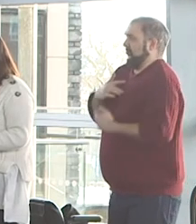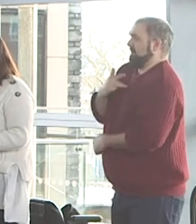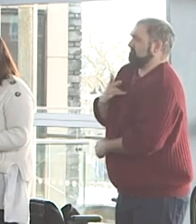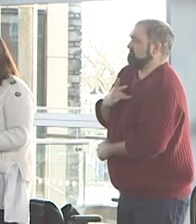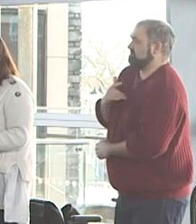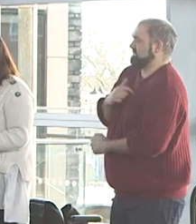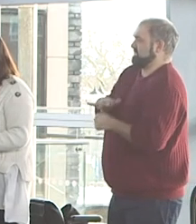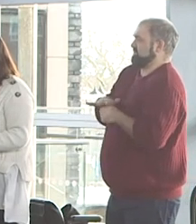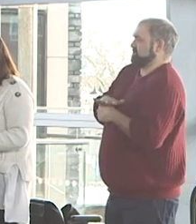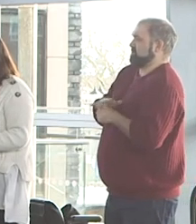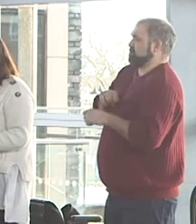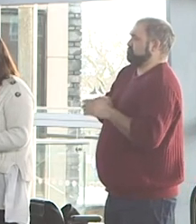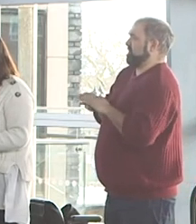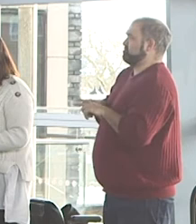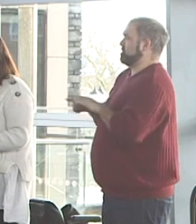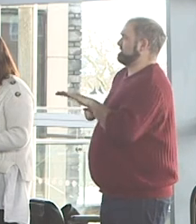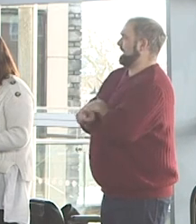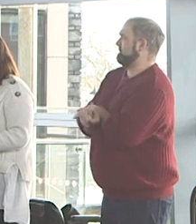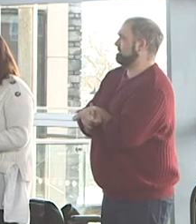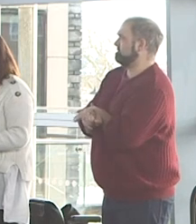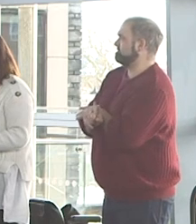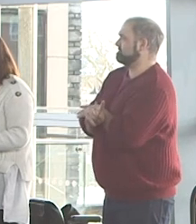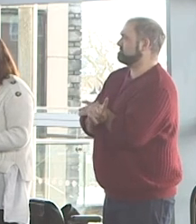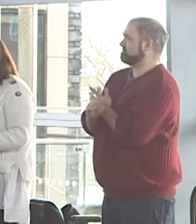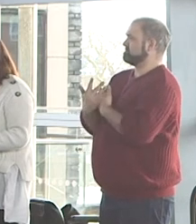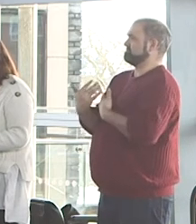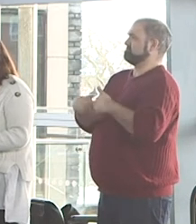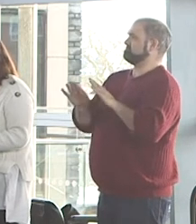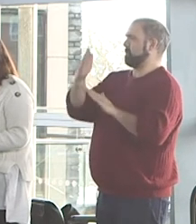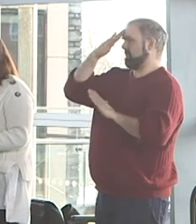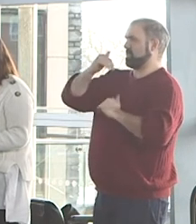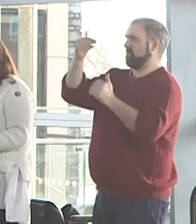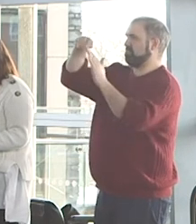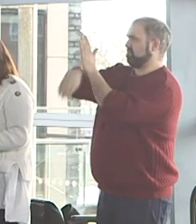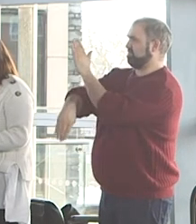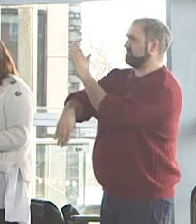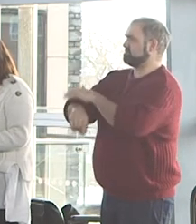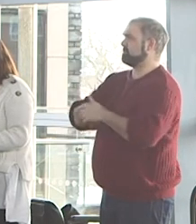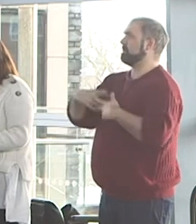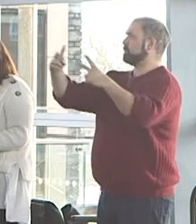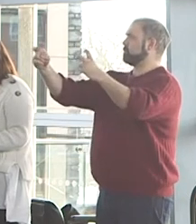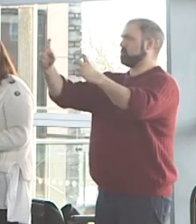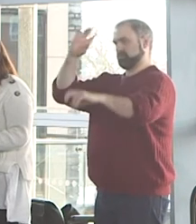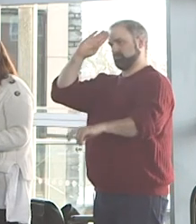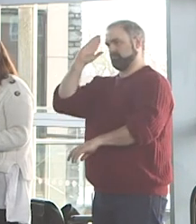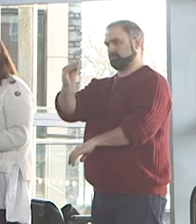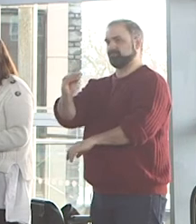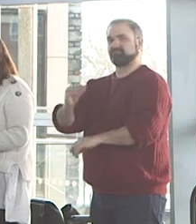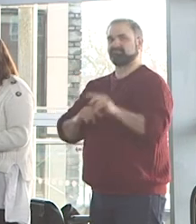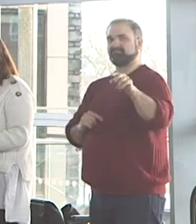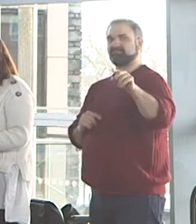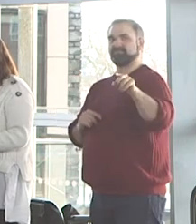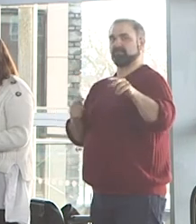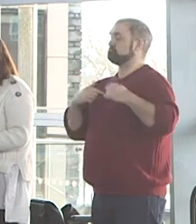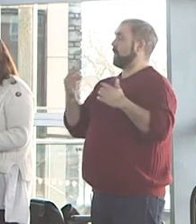like the situations they were trying to escape from, which is detrimental to the mental health. I quote, "I was